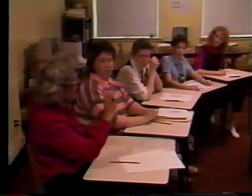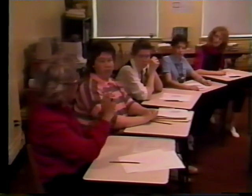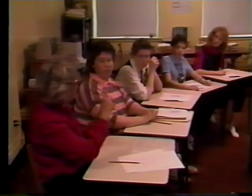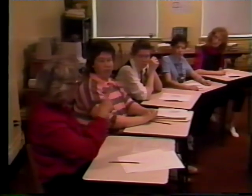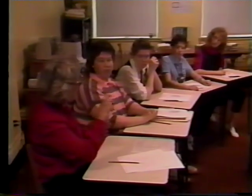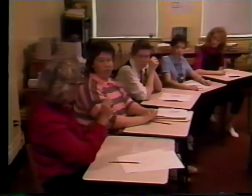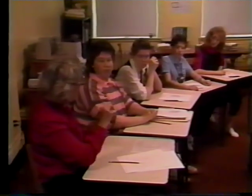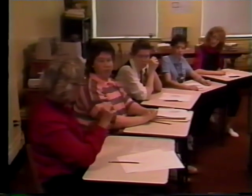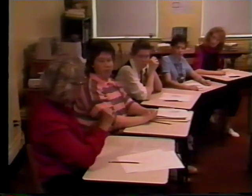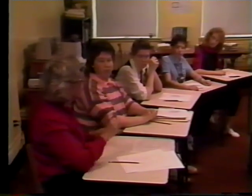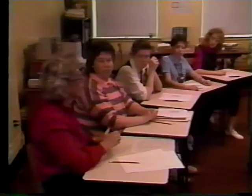handicaps.